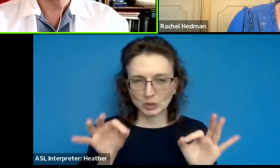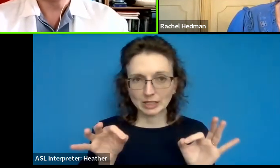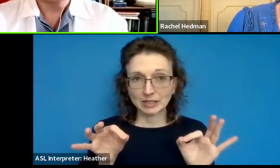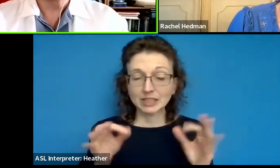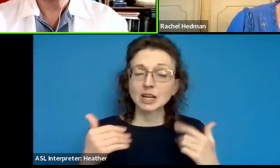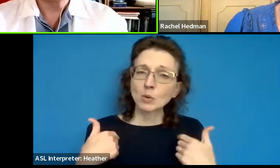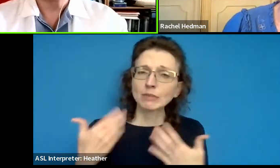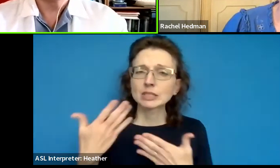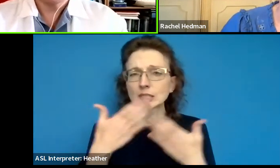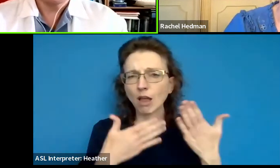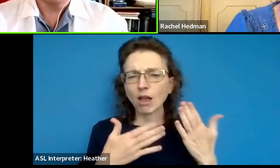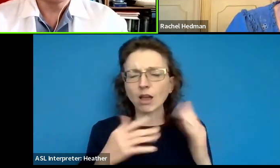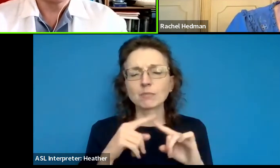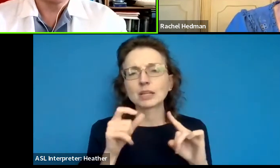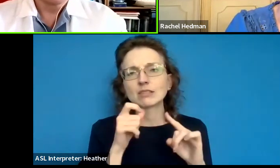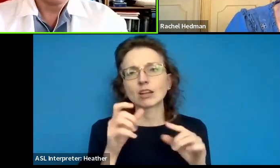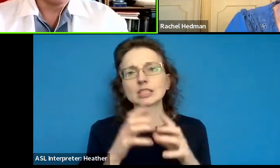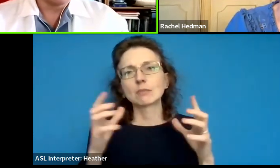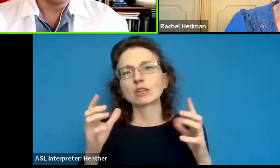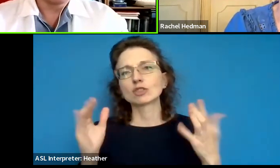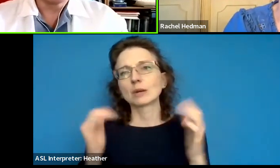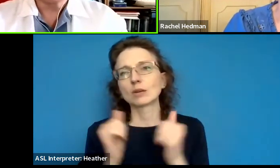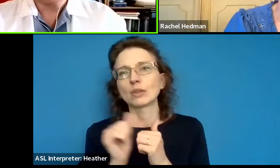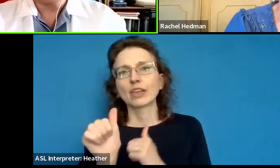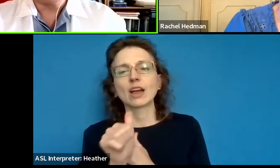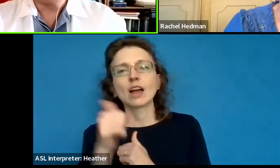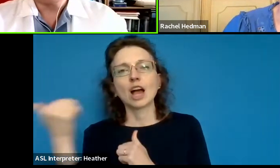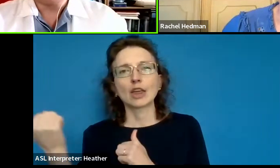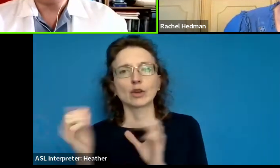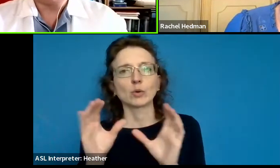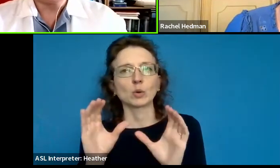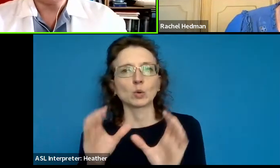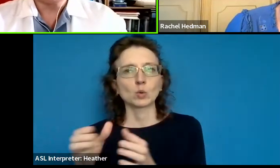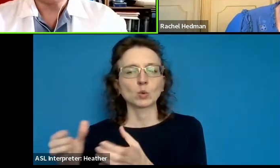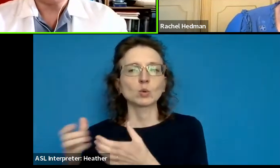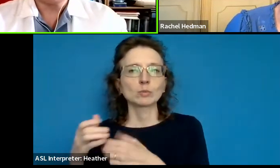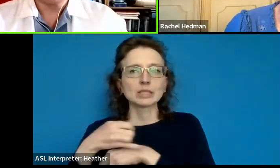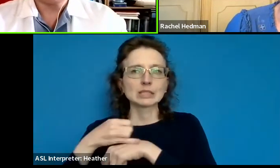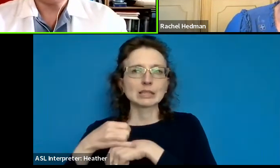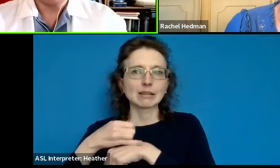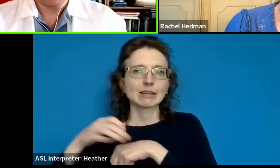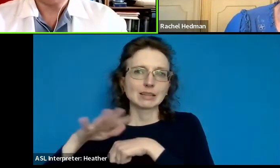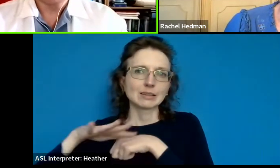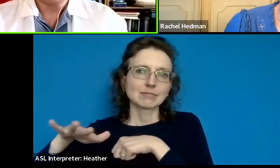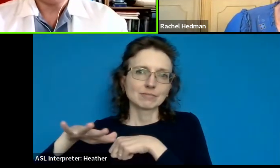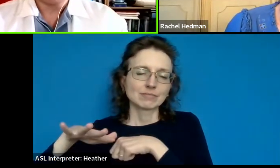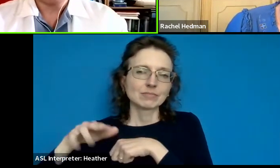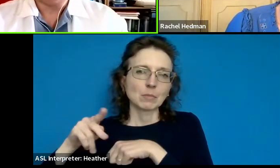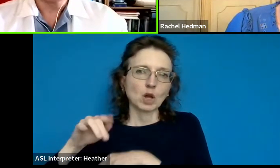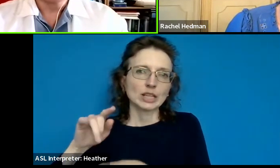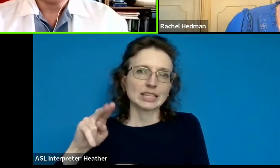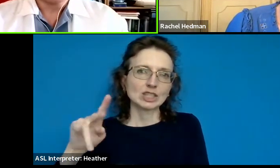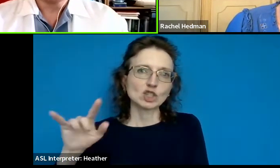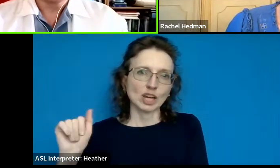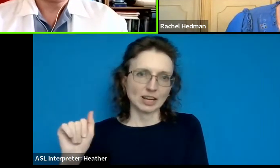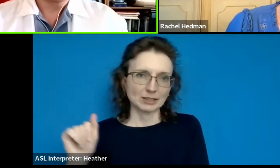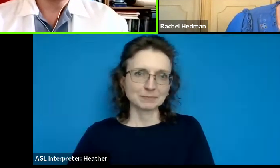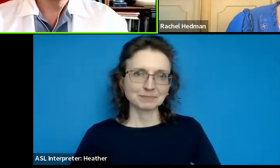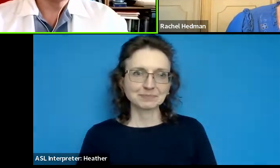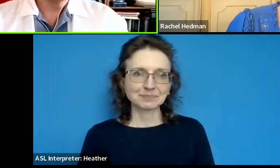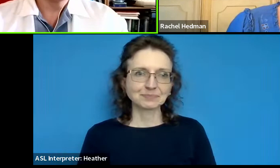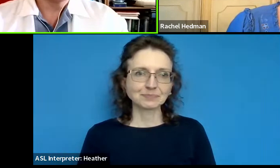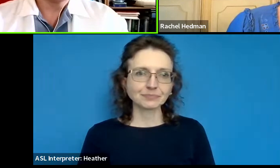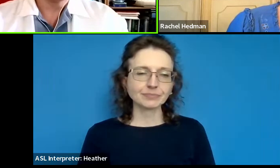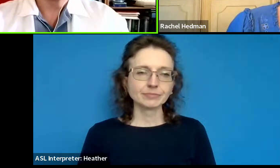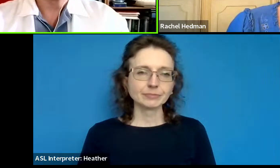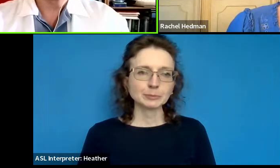some of that, but not as much as maybe other groups within Polynesia that use that. There are